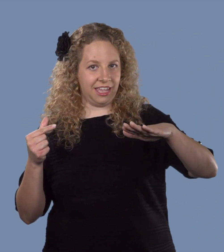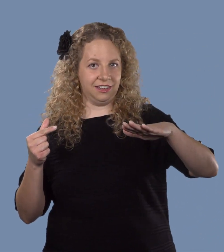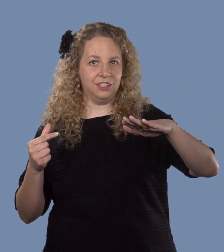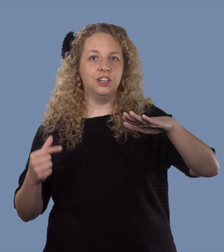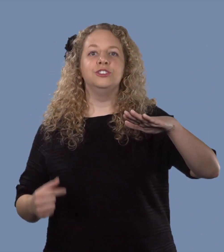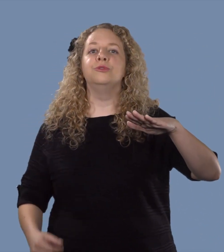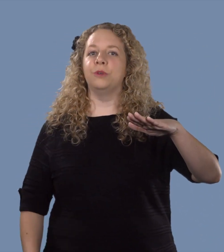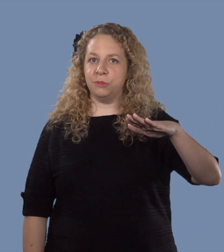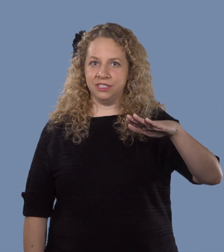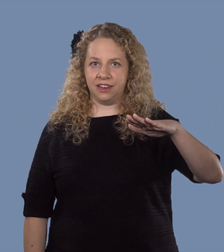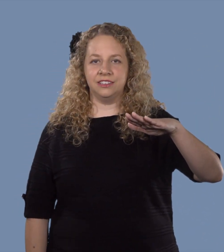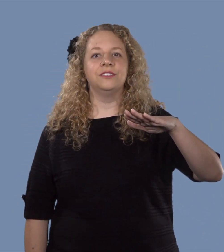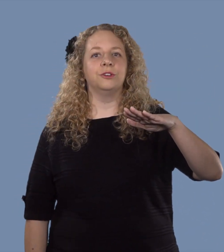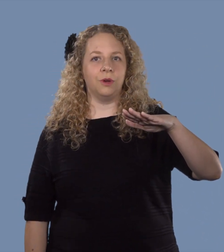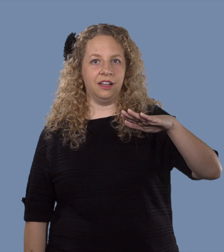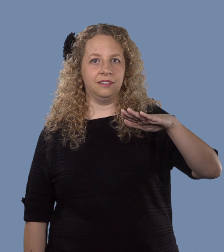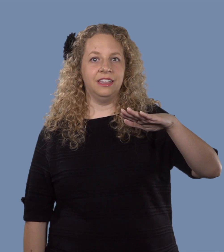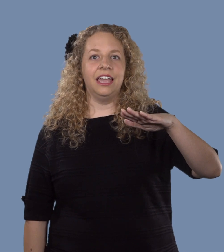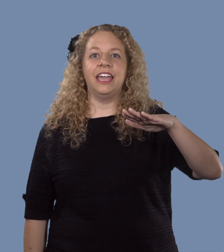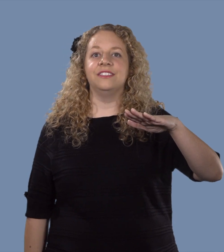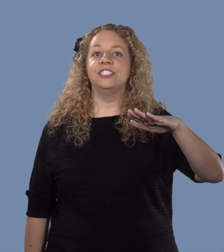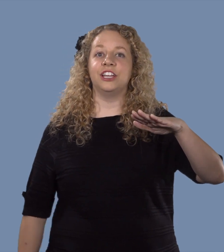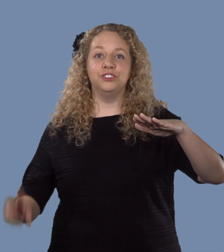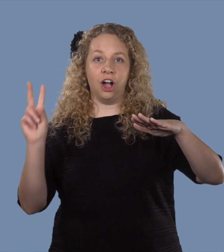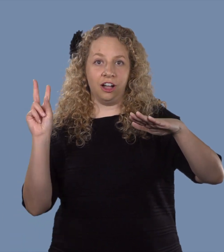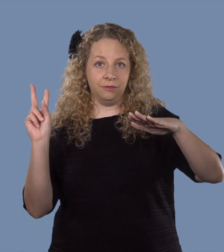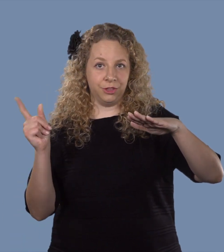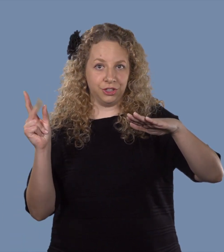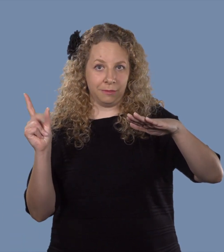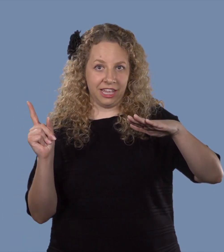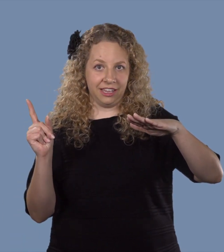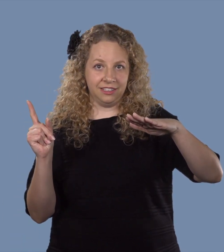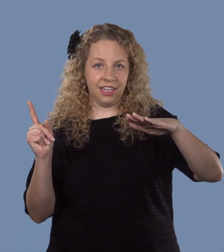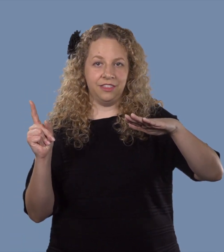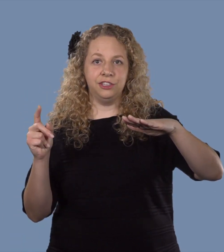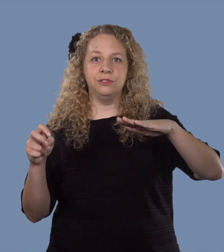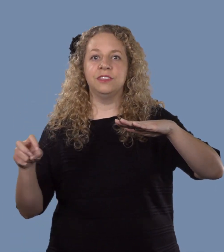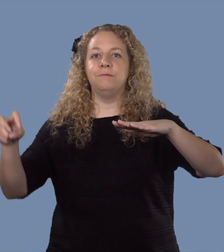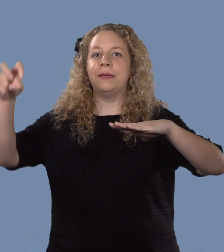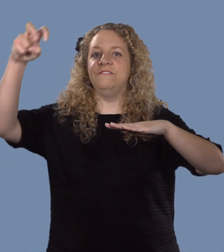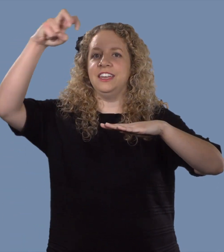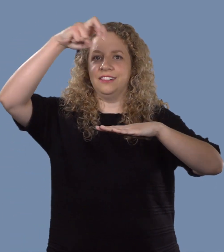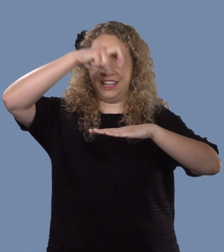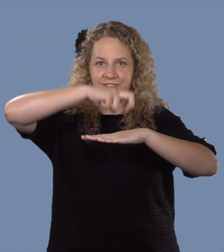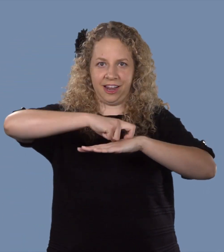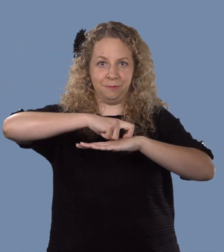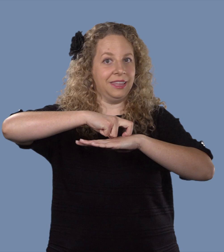use the bent V classifier placed on the B classifier to show where the dog is in relation to the rug. You could